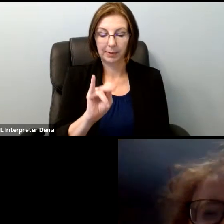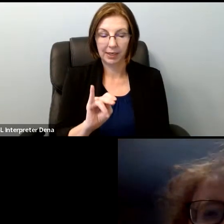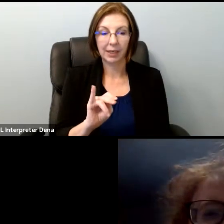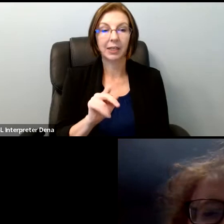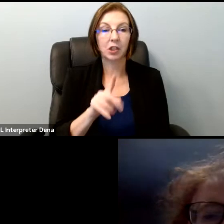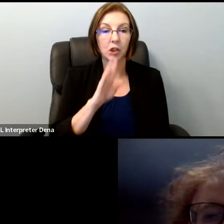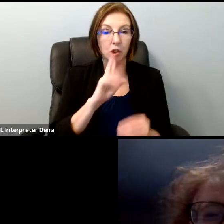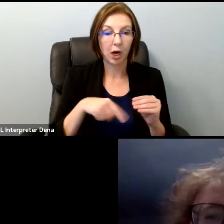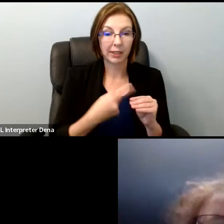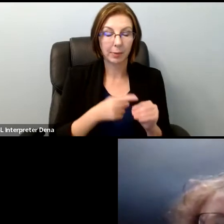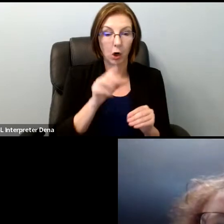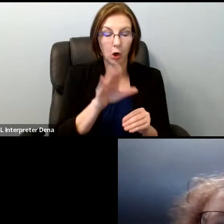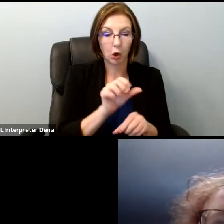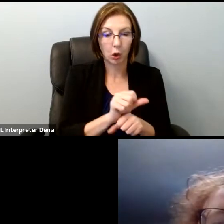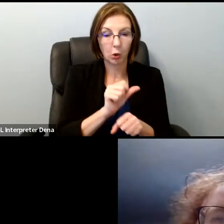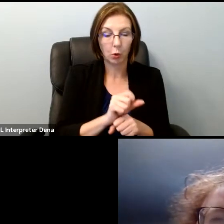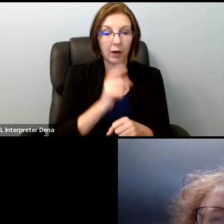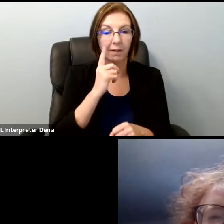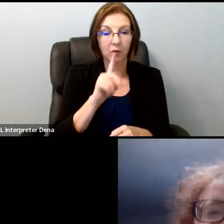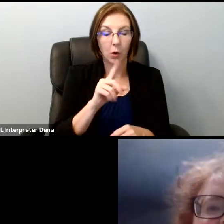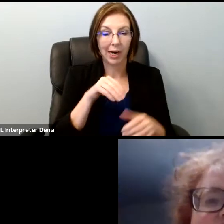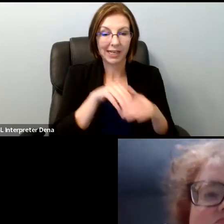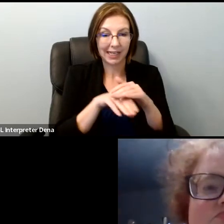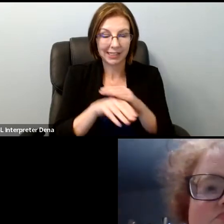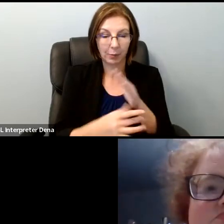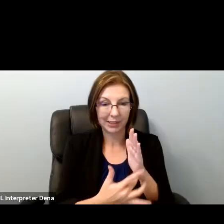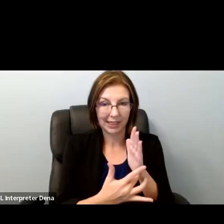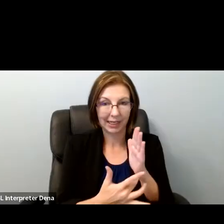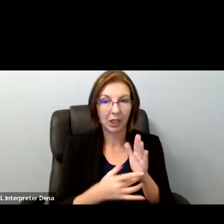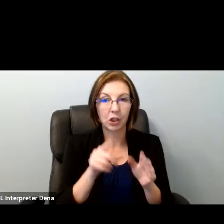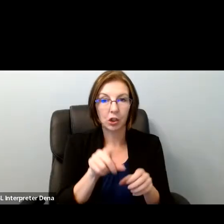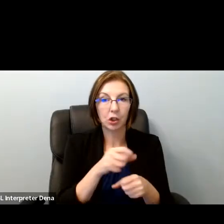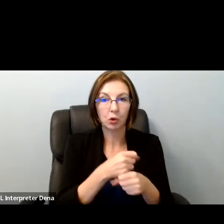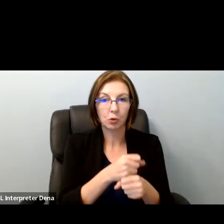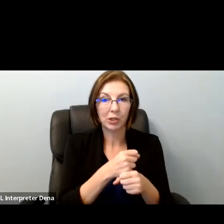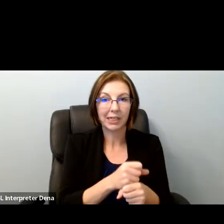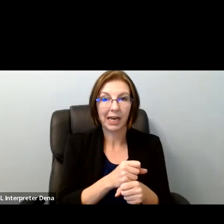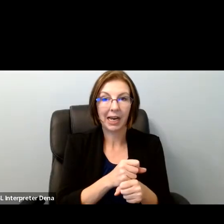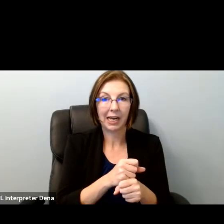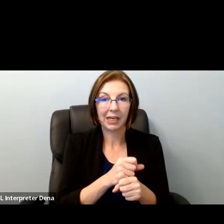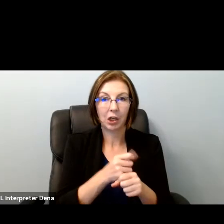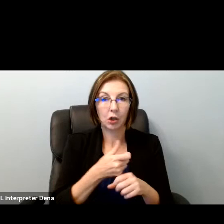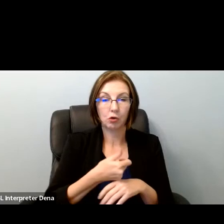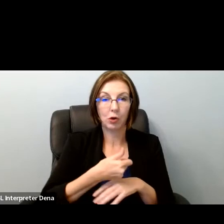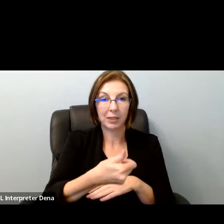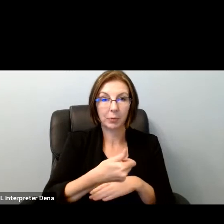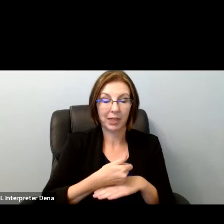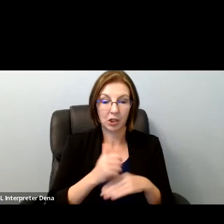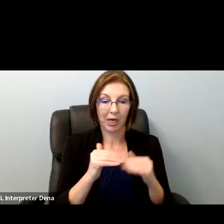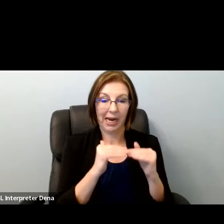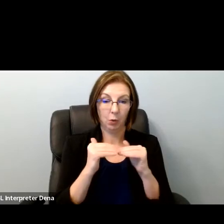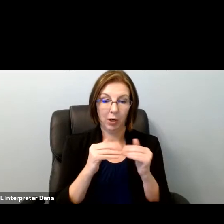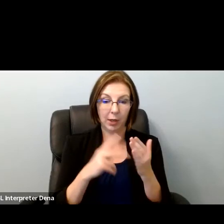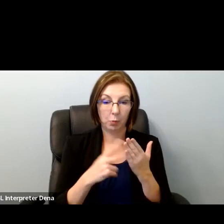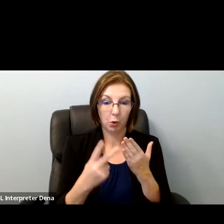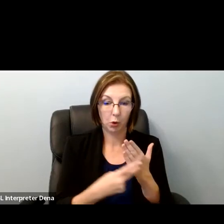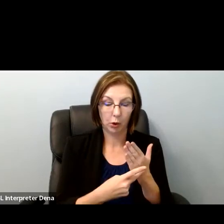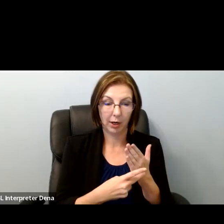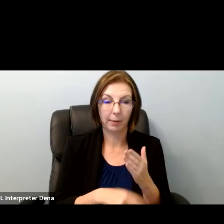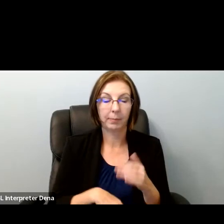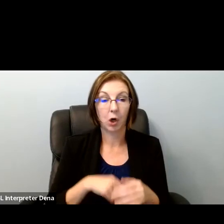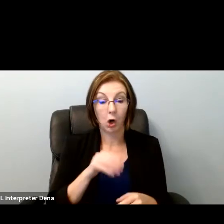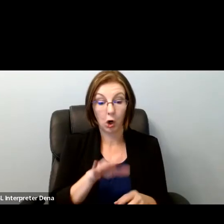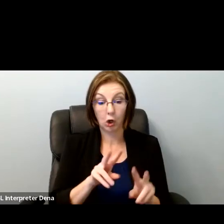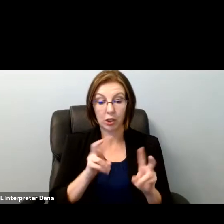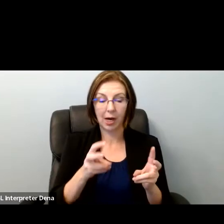the Tasker Center for Accessible Technology, where she is creating a comprehensive transportation equity program. Her topic, How Can